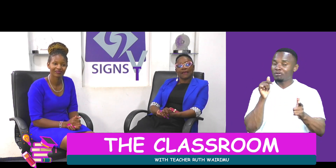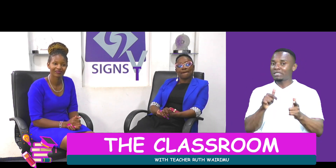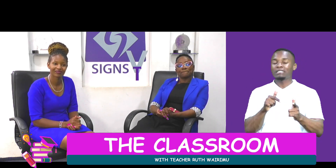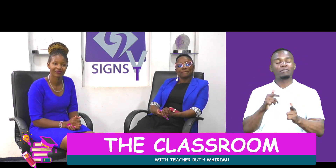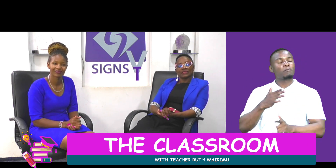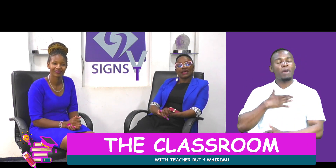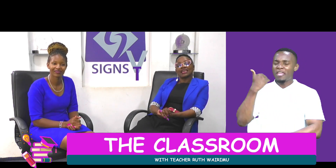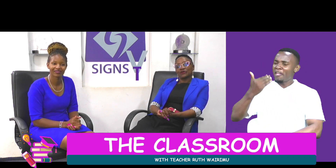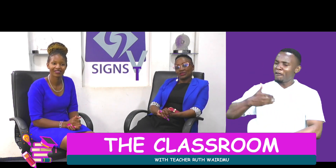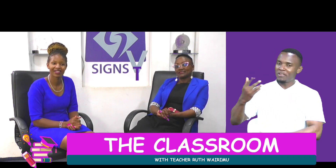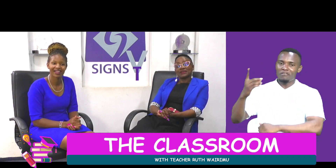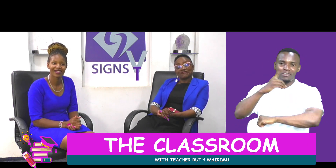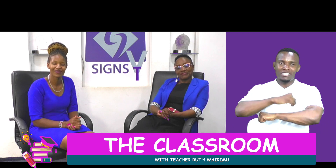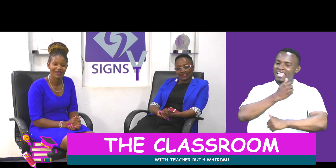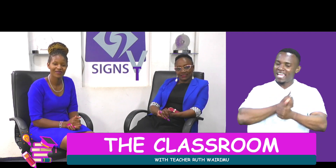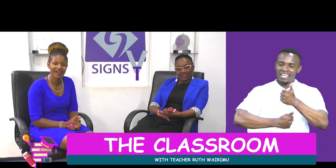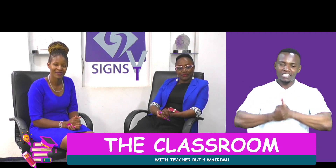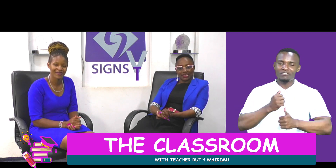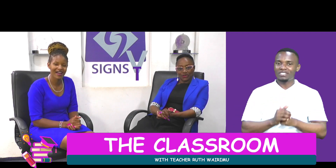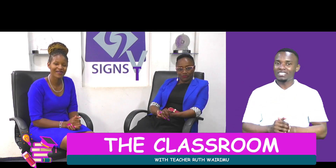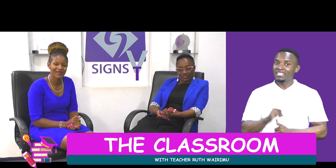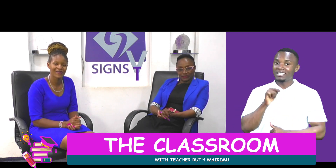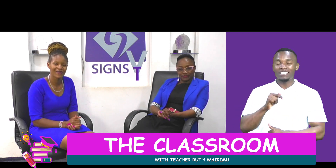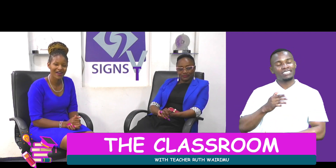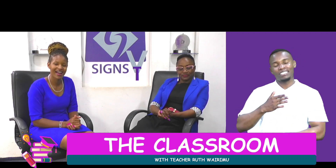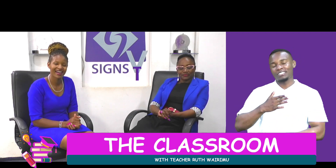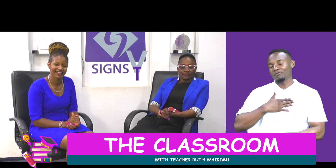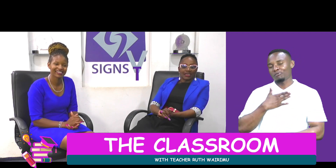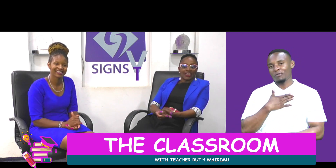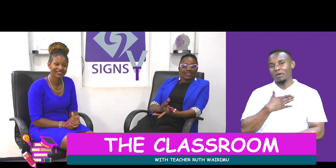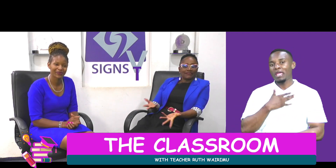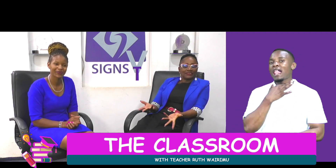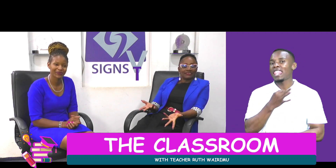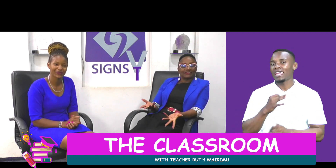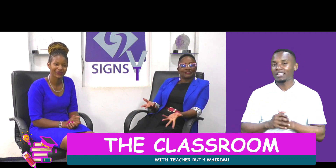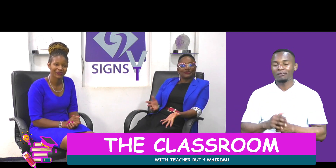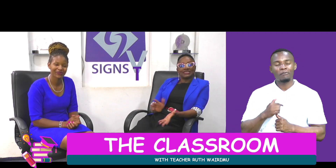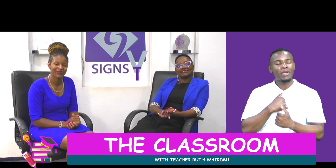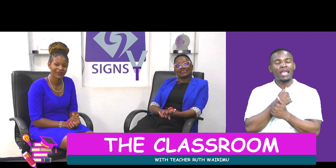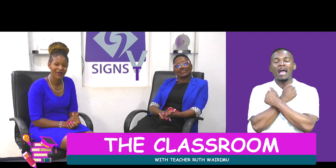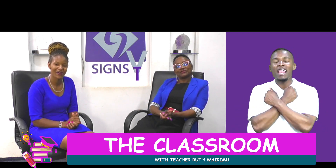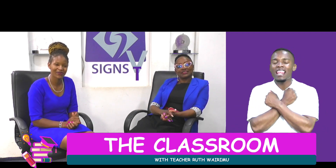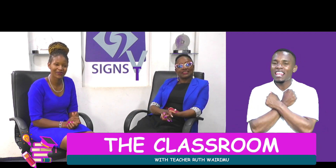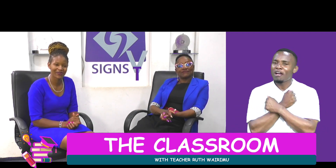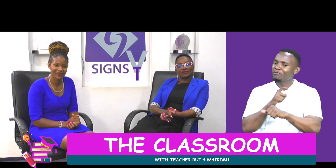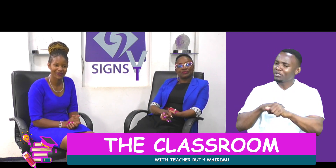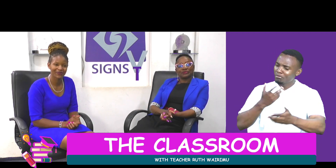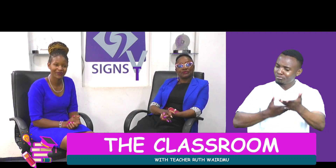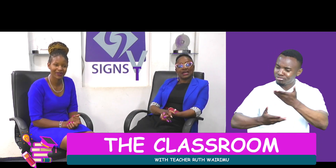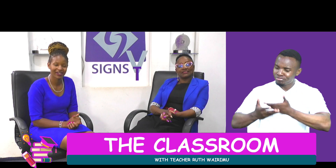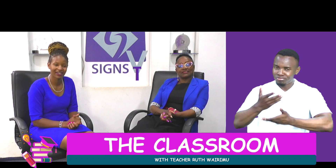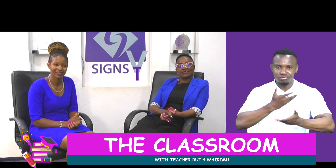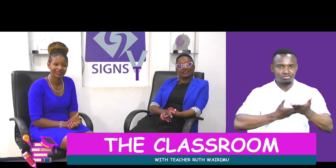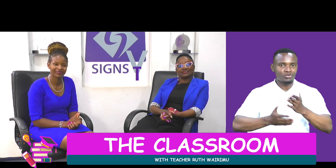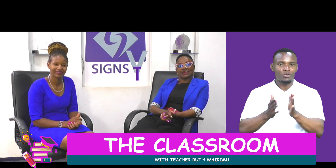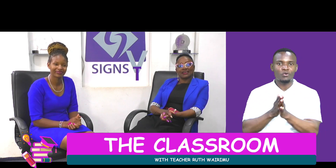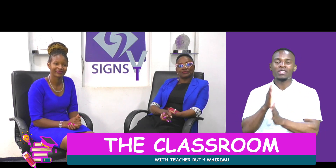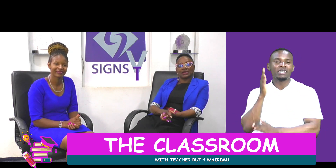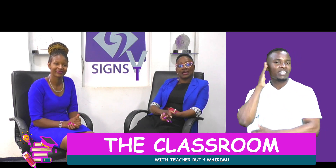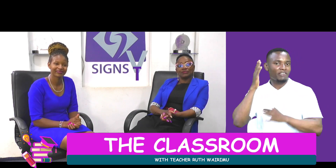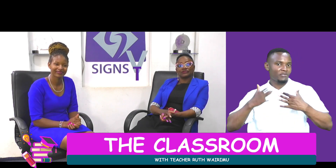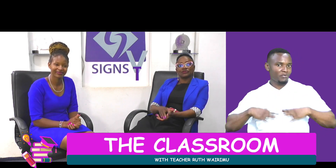is, I call it my fun and my hobby. I love it when I interact with the deaf people. Actually,